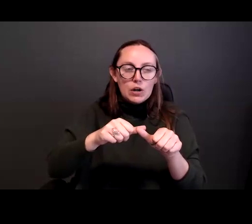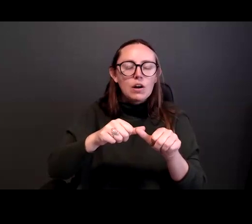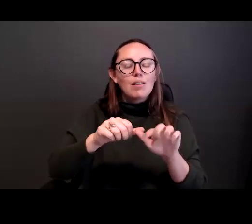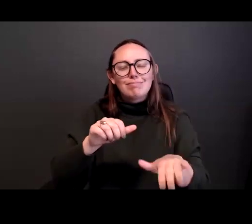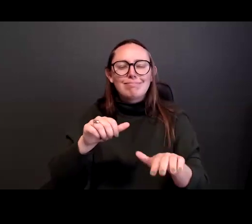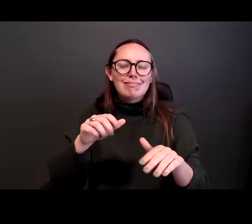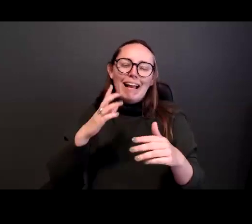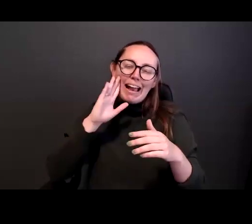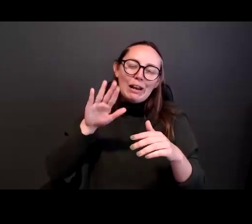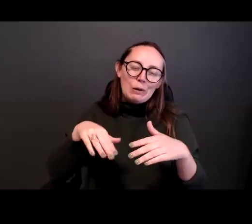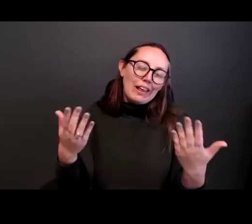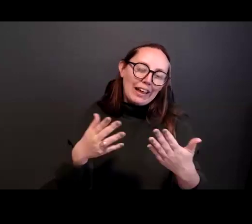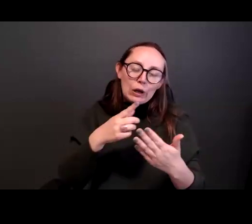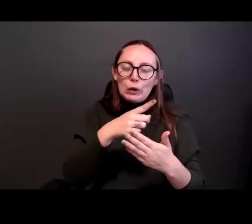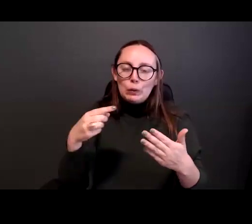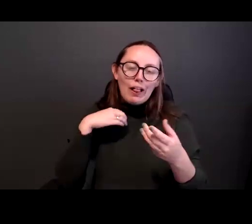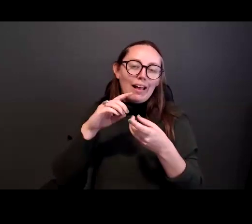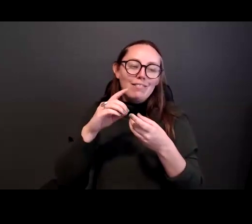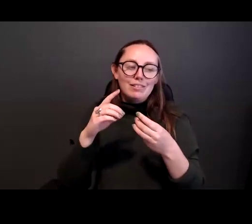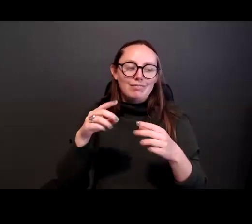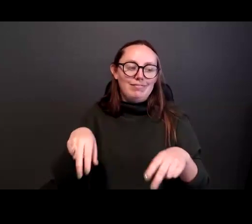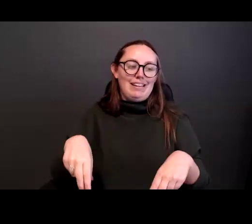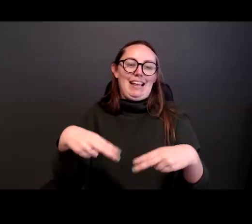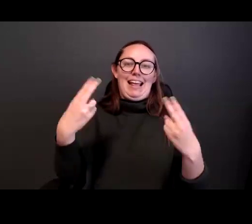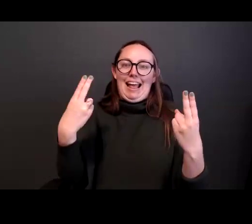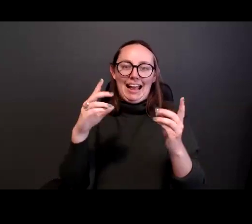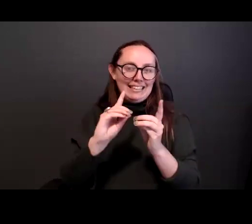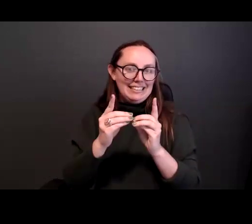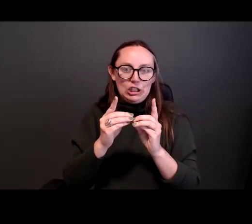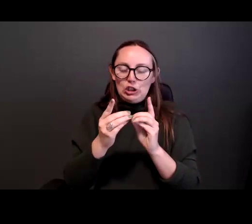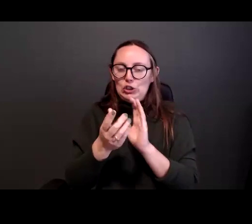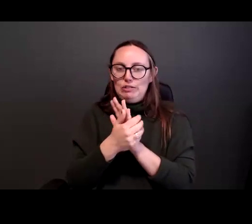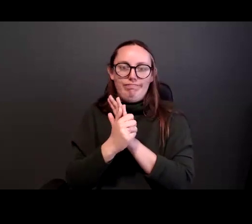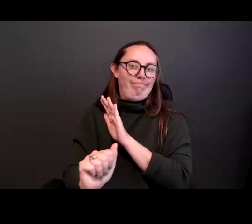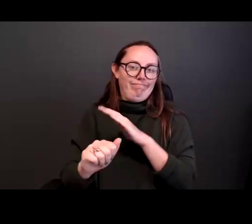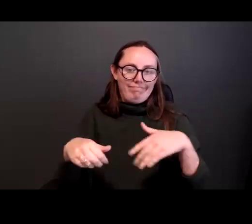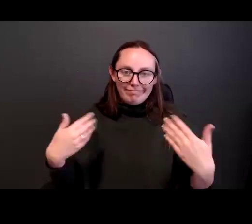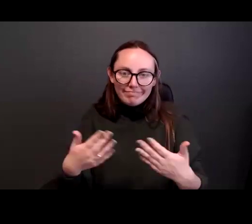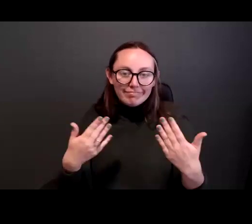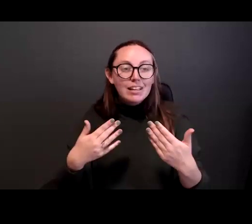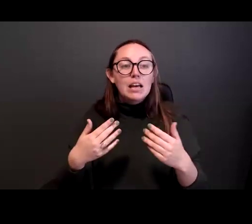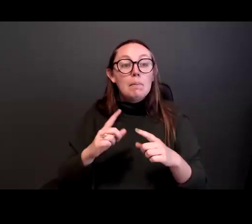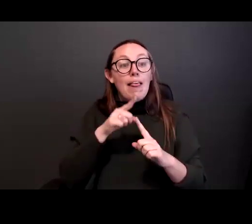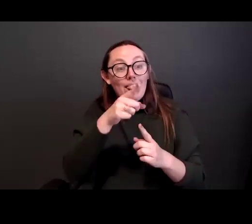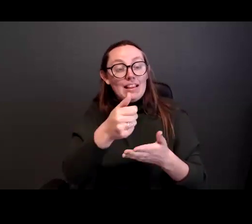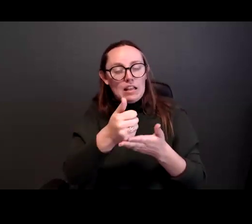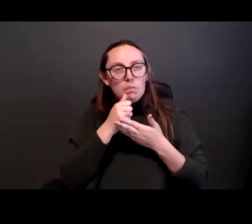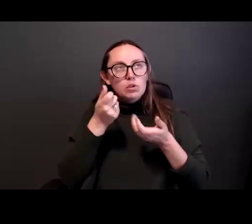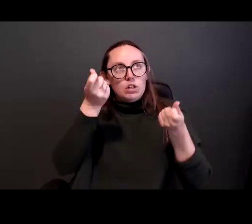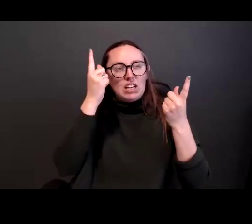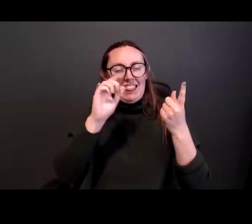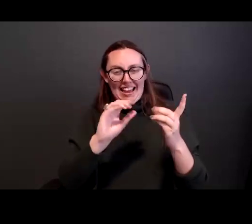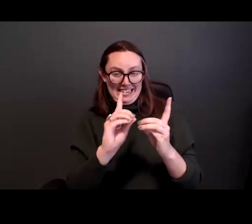allows you to remind yourself sort of what digital literacy is and how you can make sure that